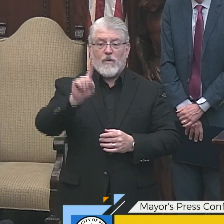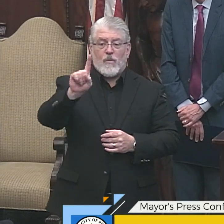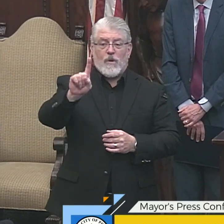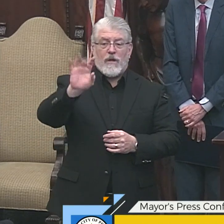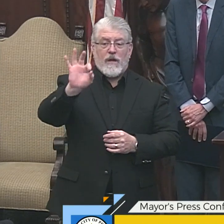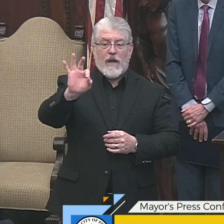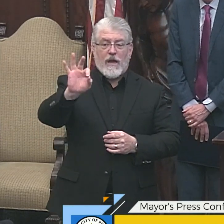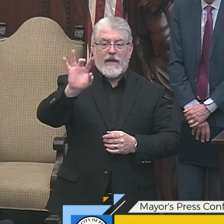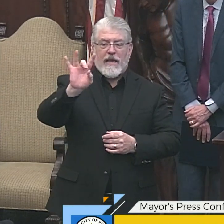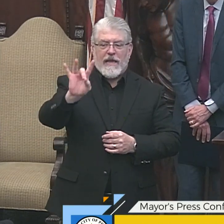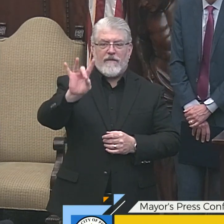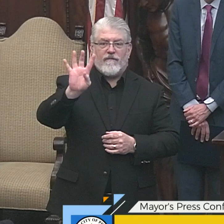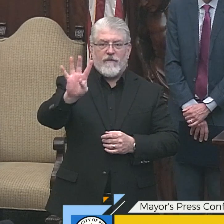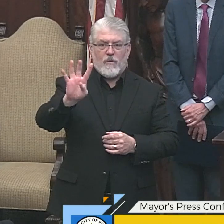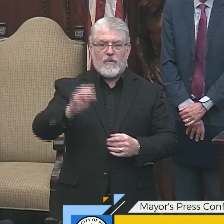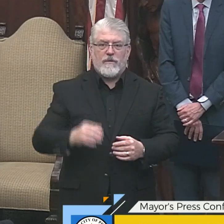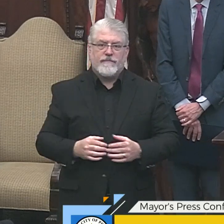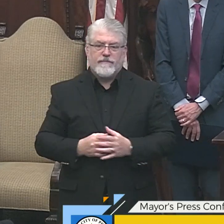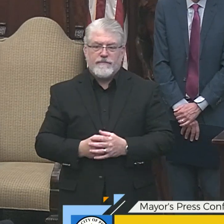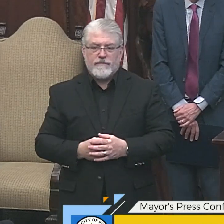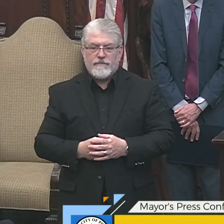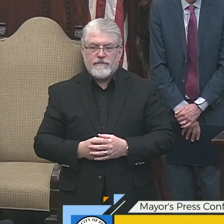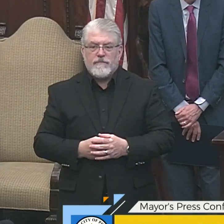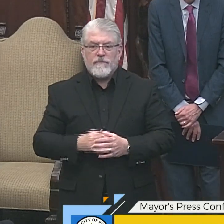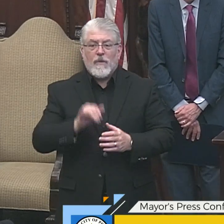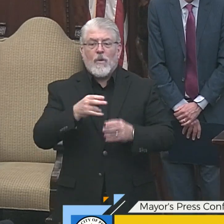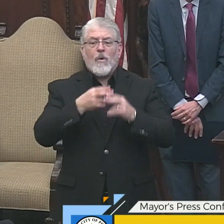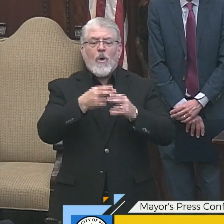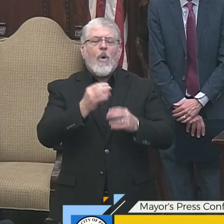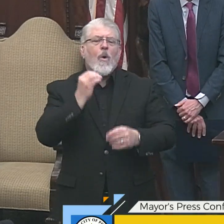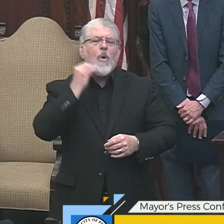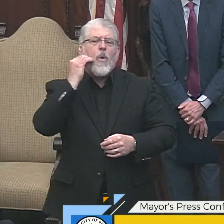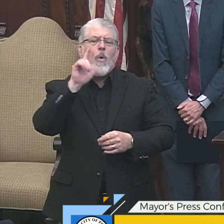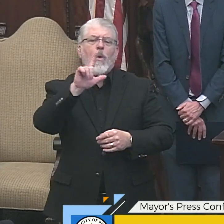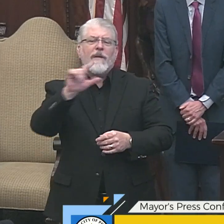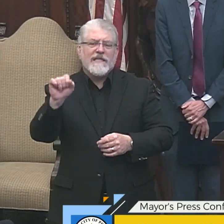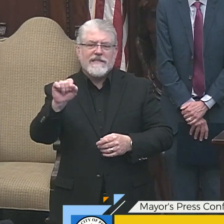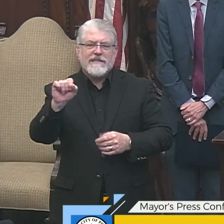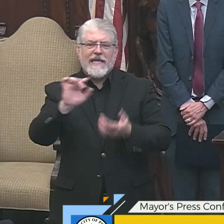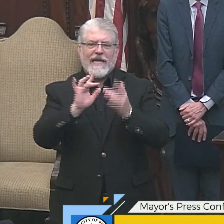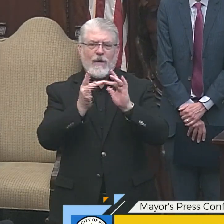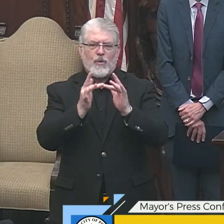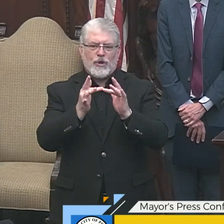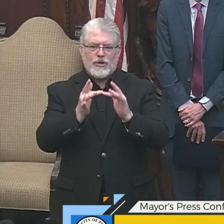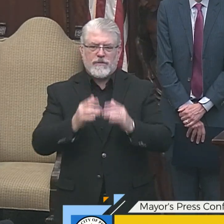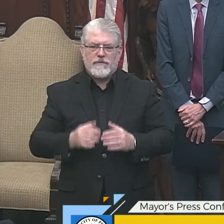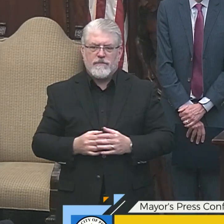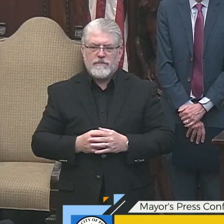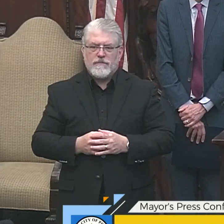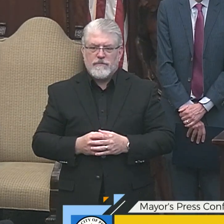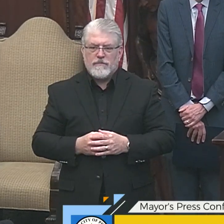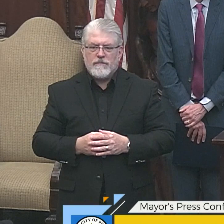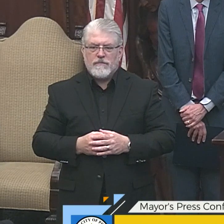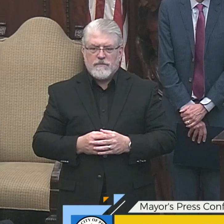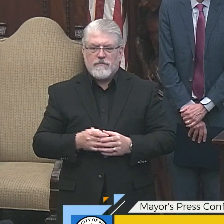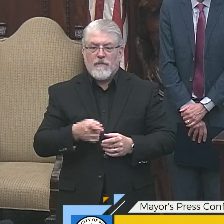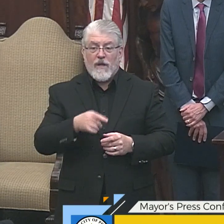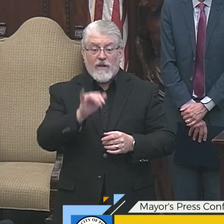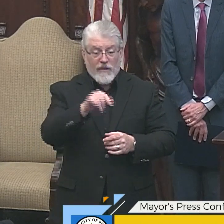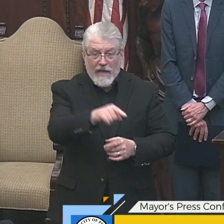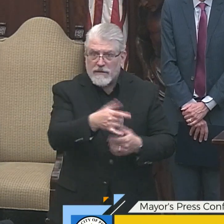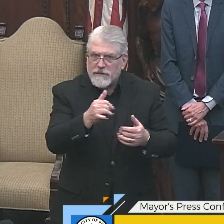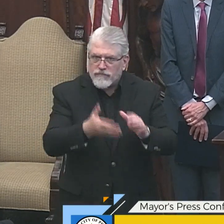215-232-1984 for Homeless Outreach. Our homeless outreach providers are still active, and we are working on